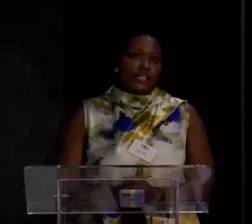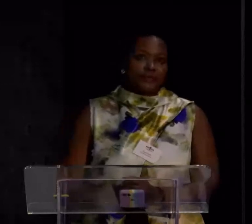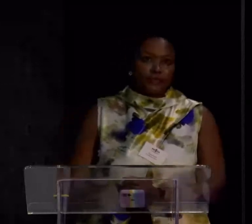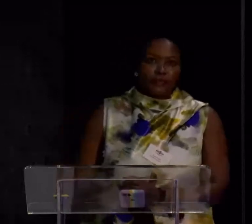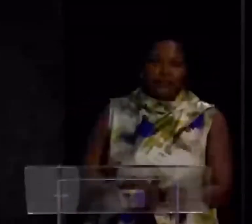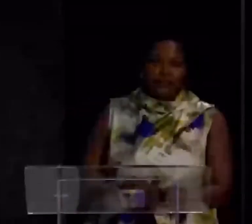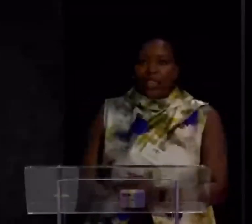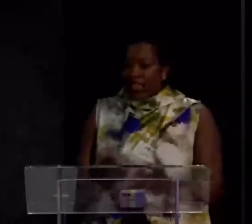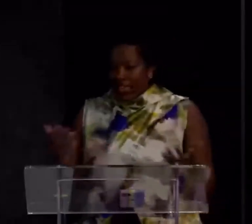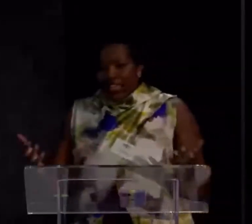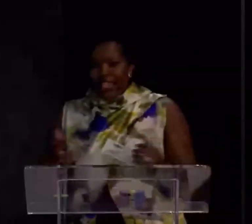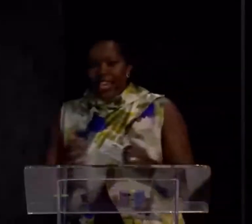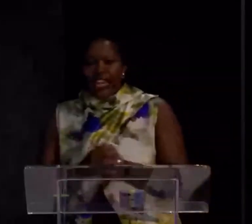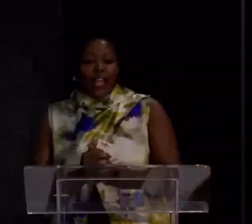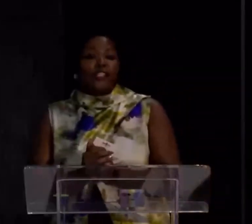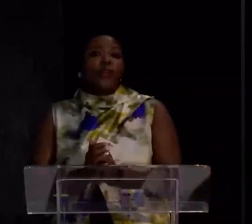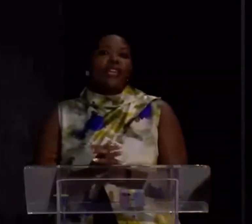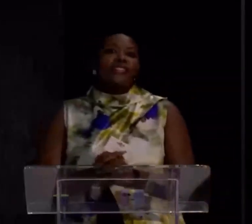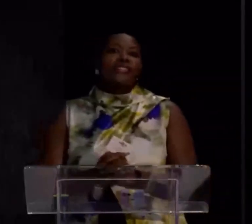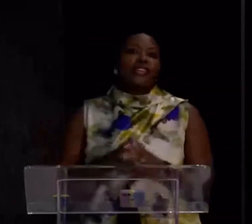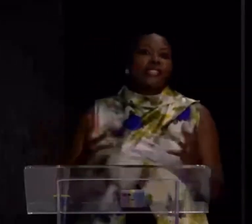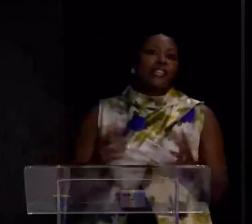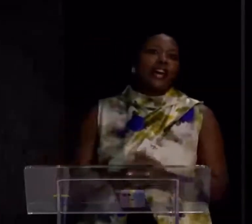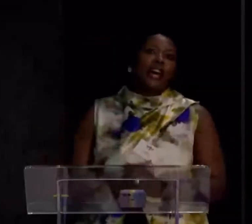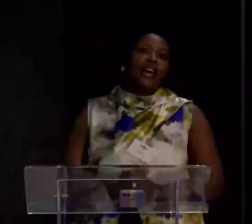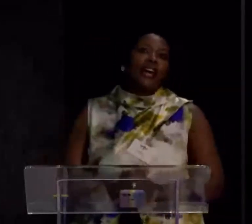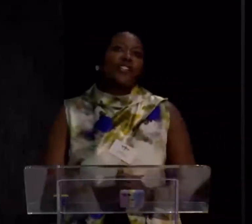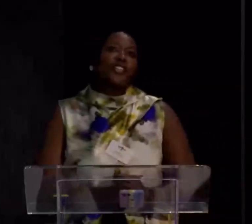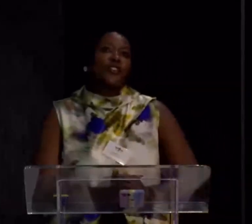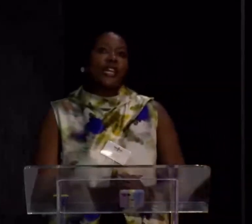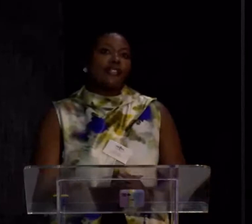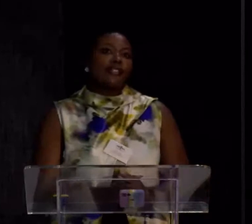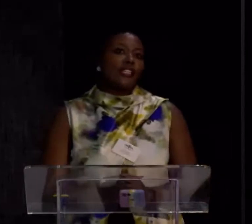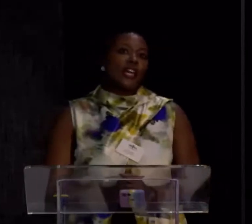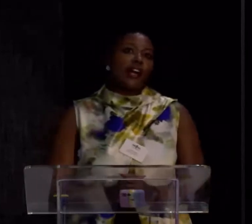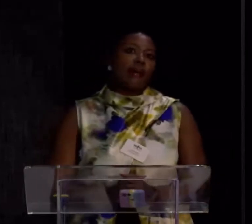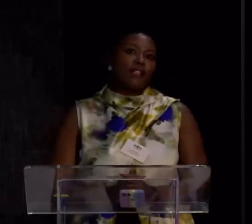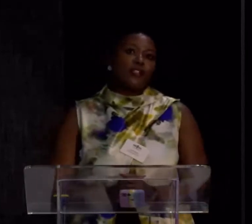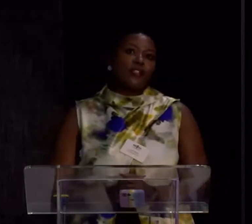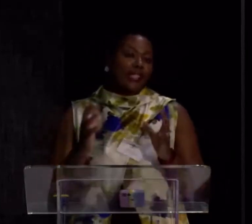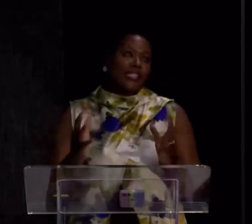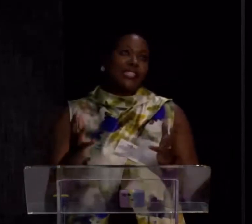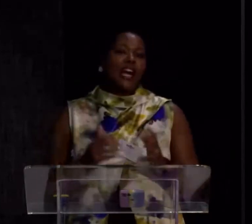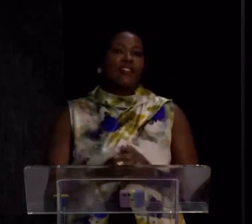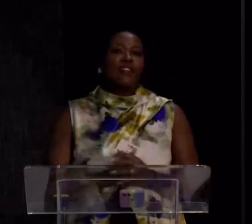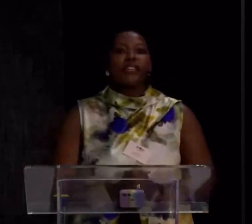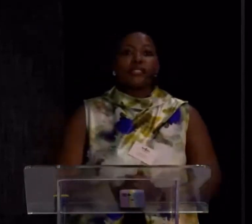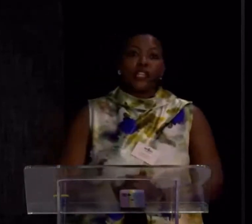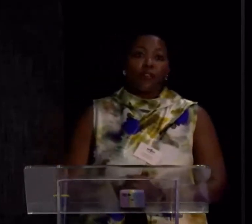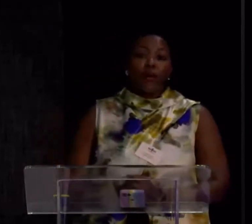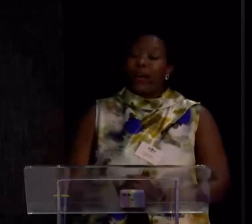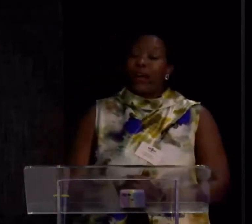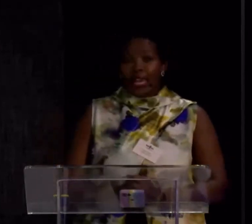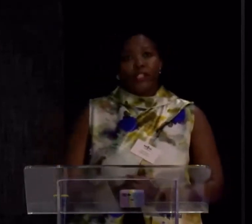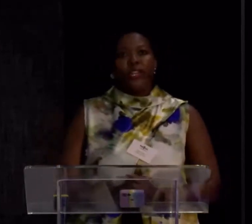resources. Then our SOEs, they still continued the uncertainty around the state